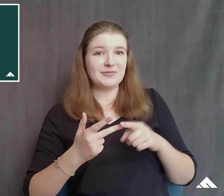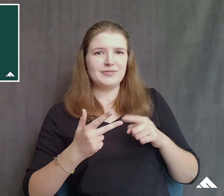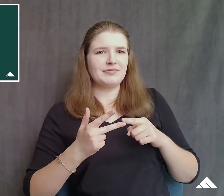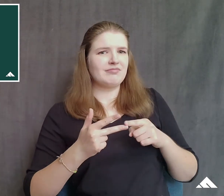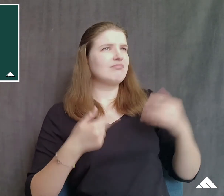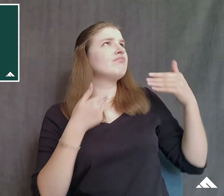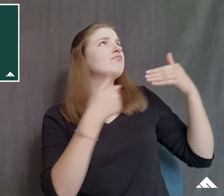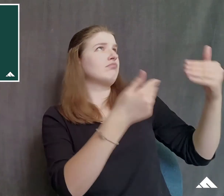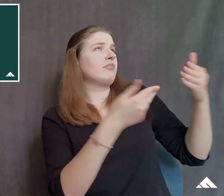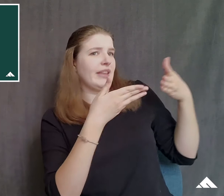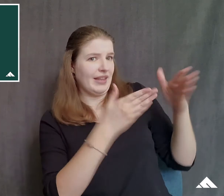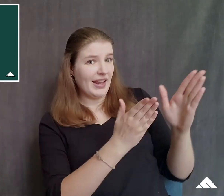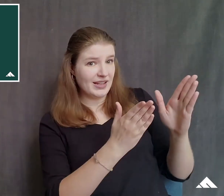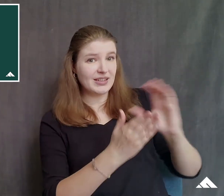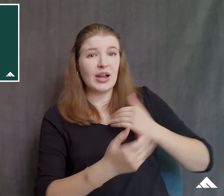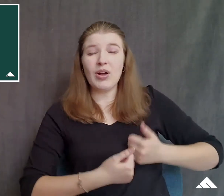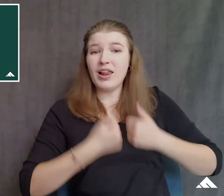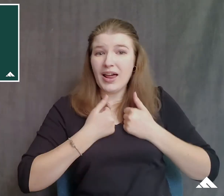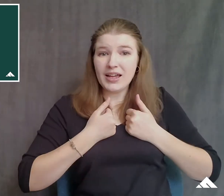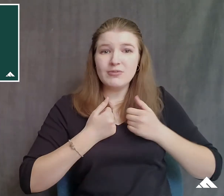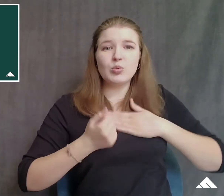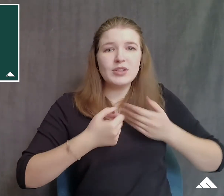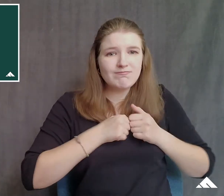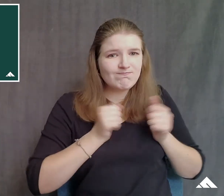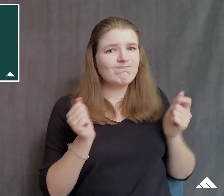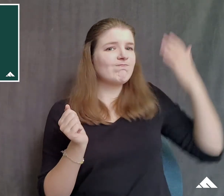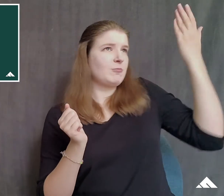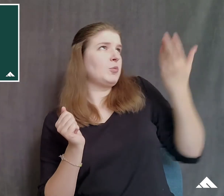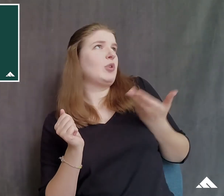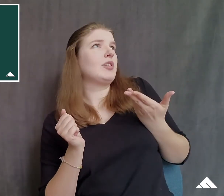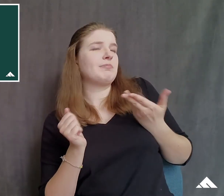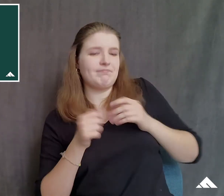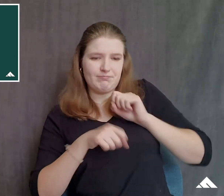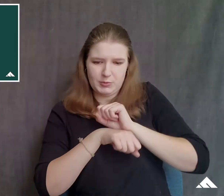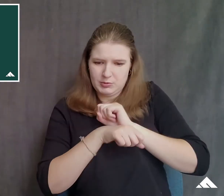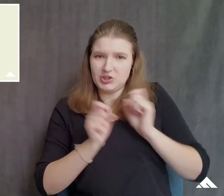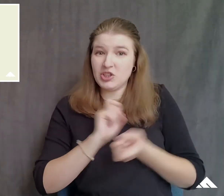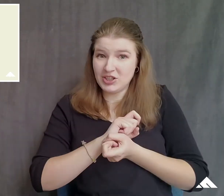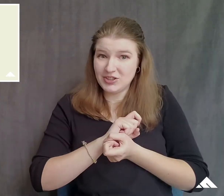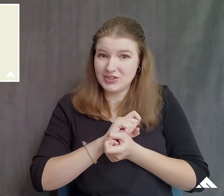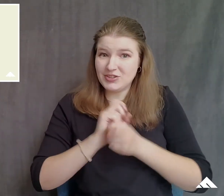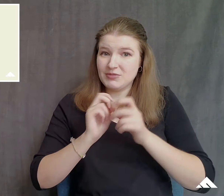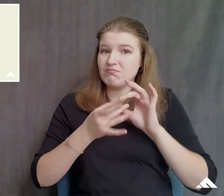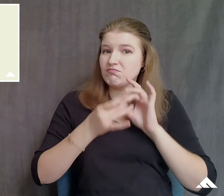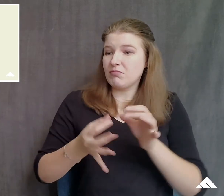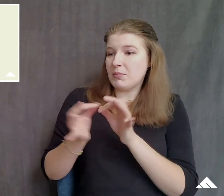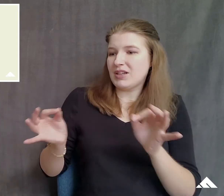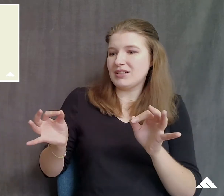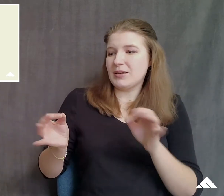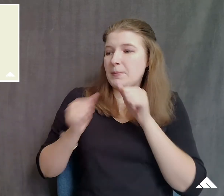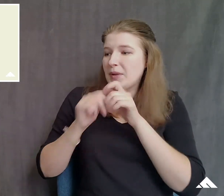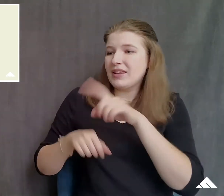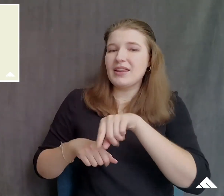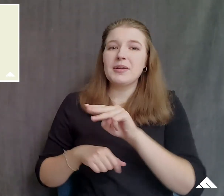do it. We're going to open our lives and our hearts and let him do it. Blessed are the meek. We're going to say, I need help,